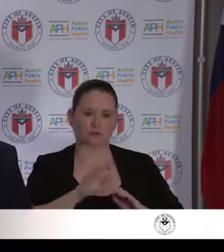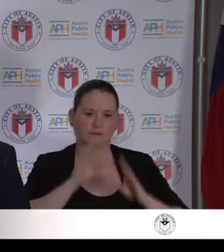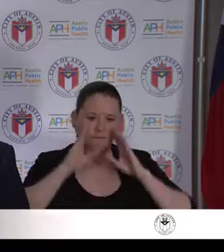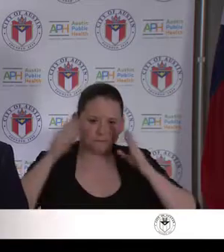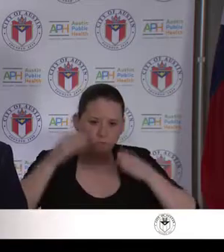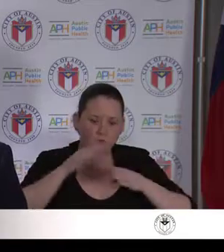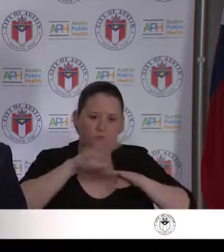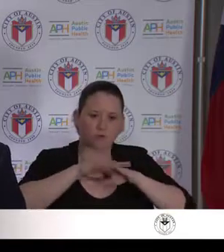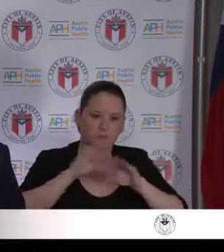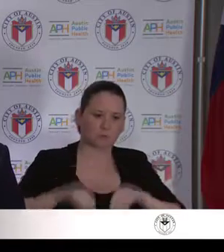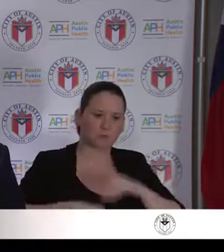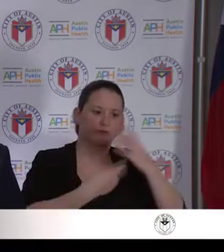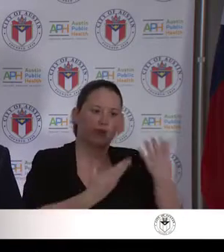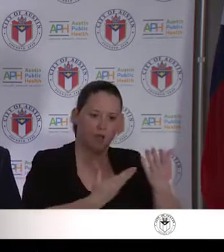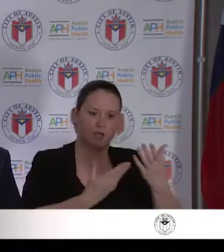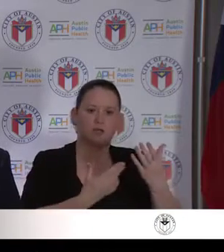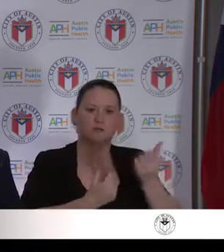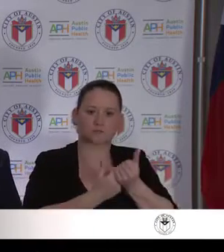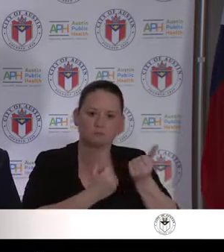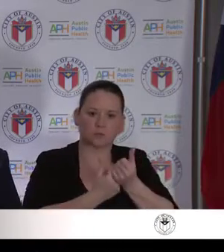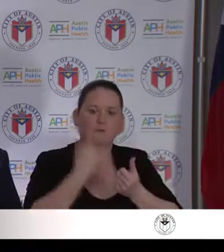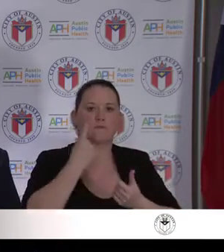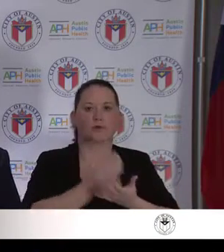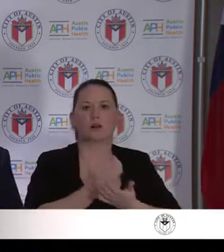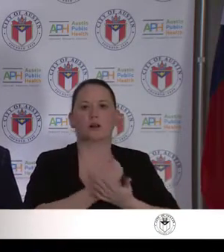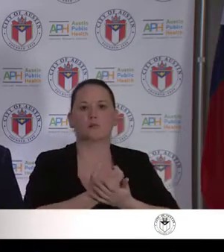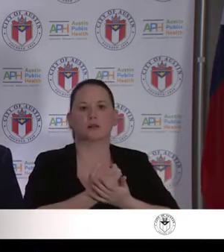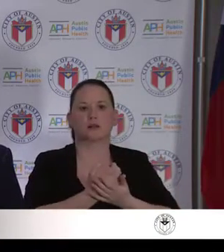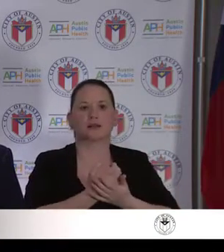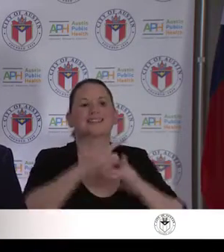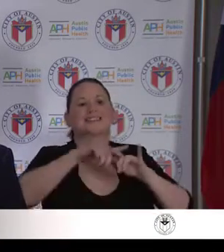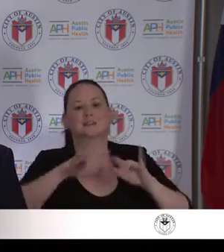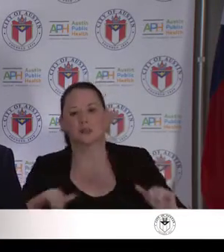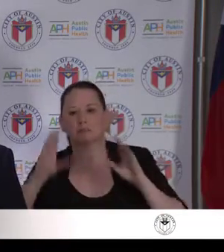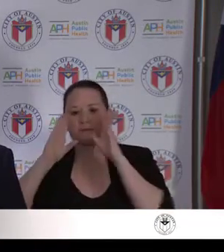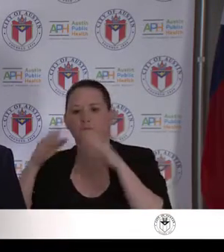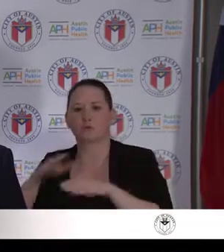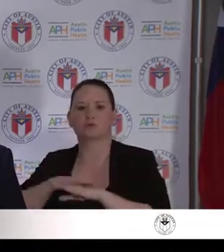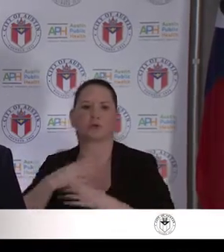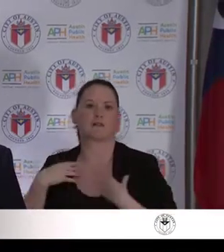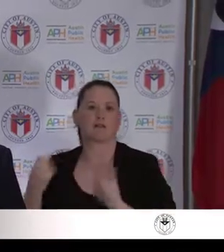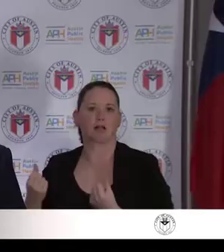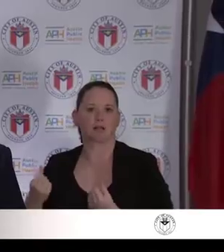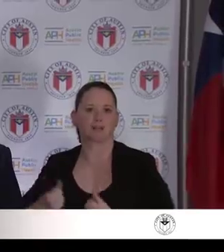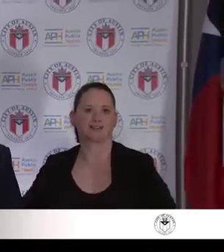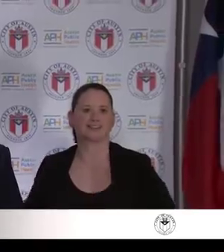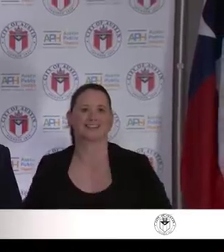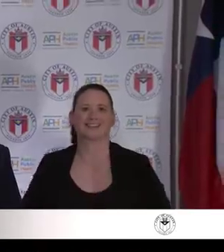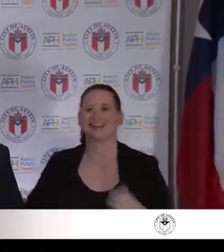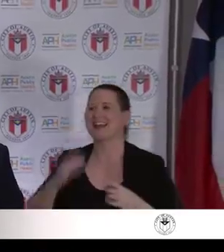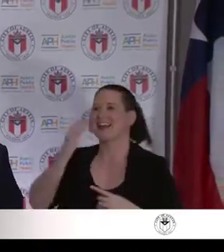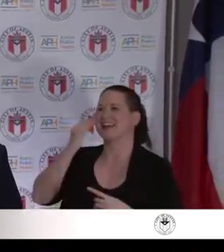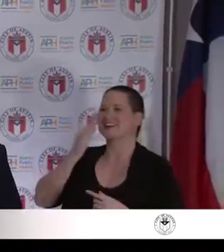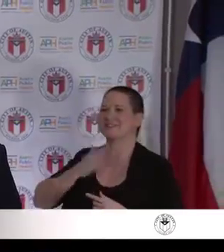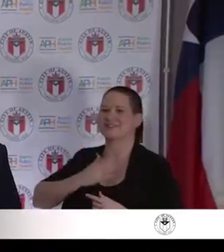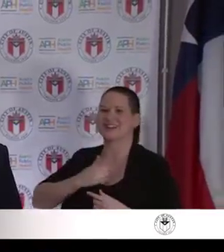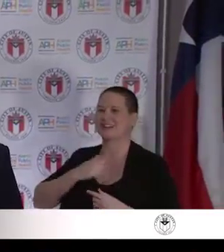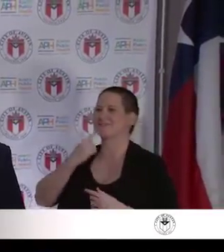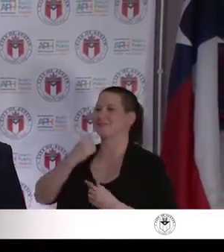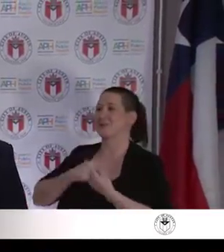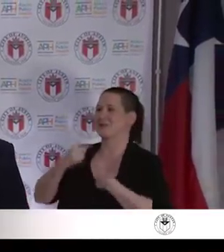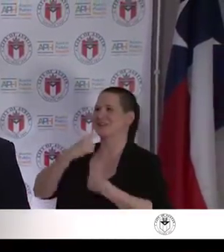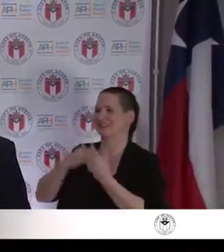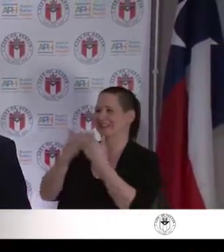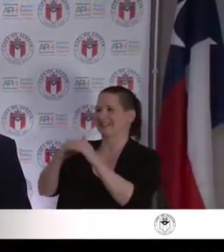economic relief at the same time we're focused on the public health. And I know I'm kind of being told my number of questions